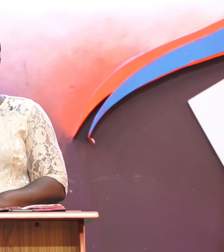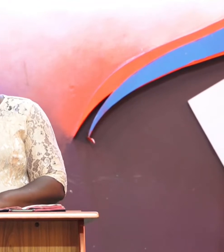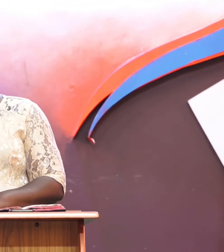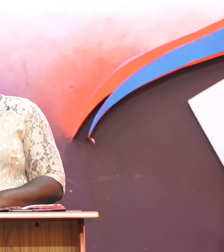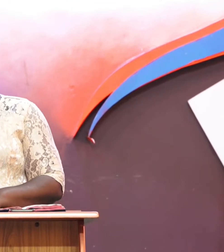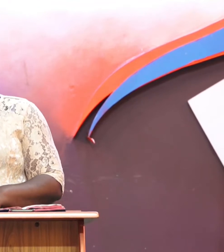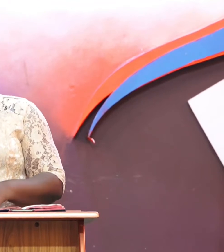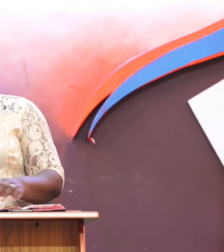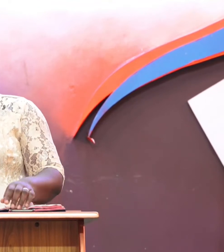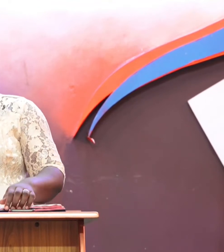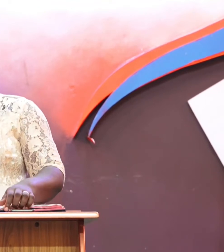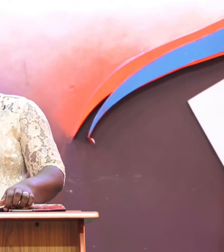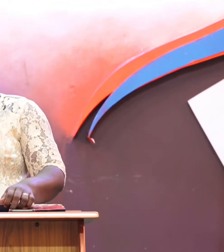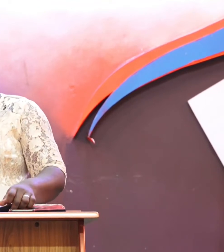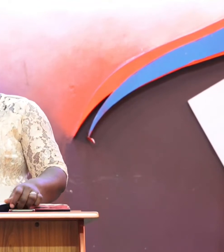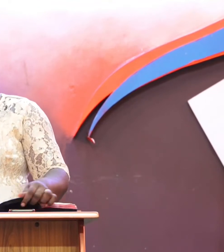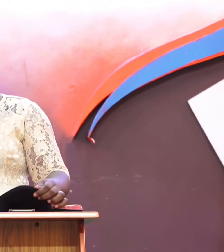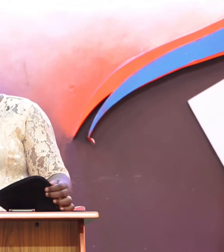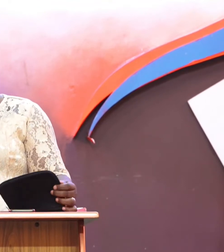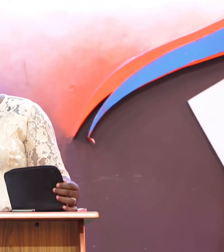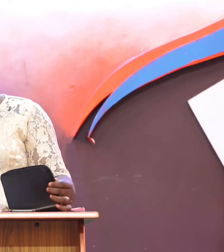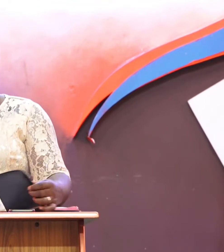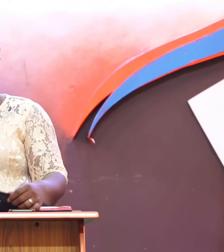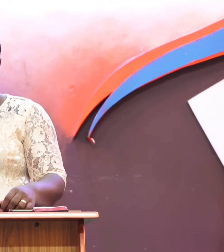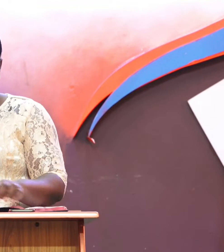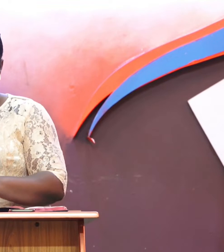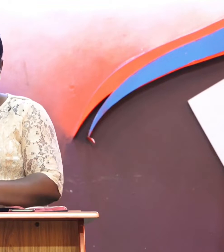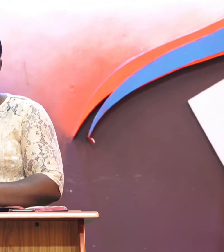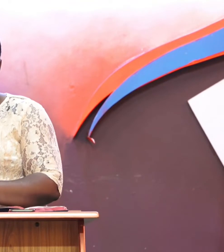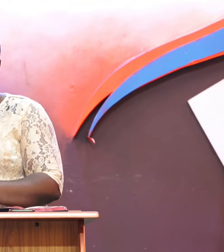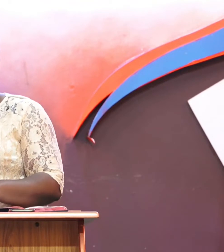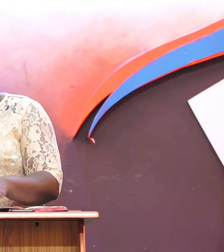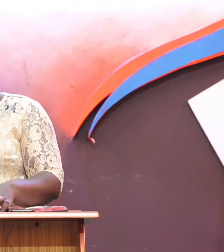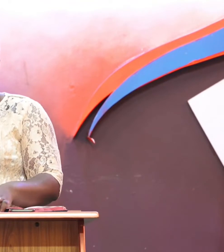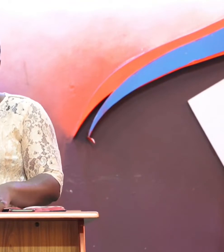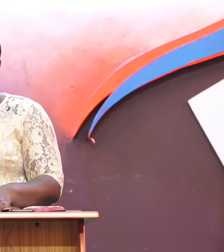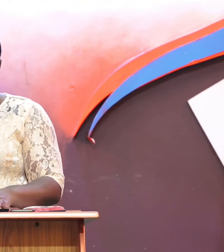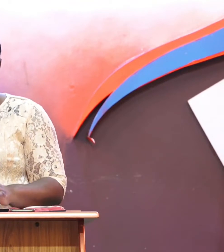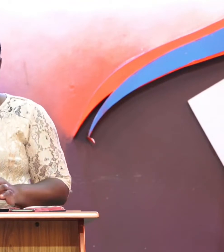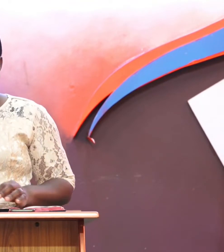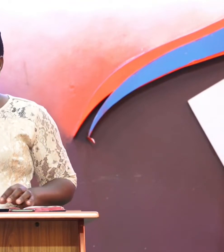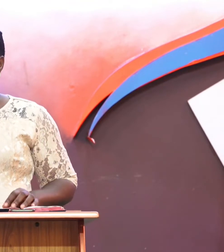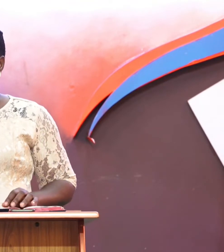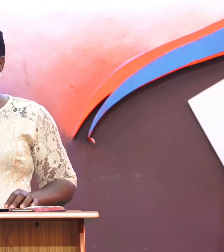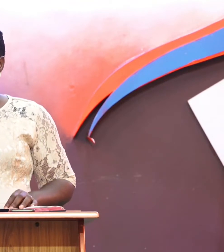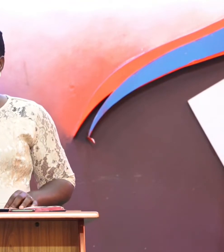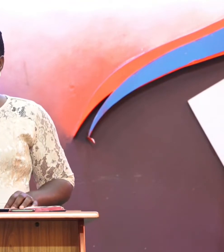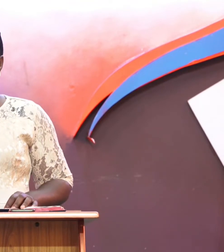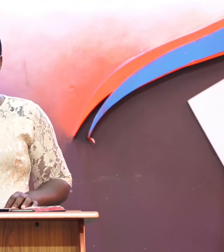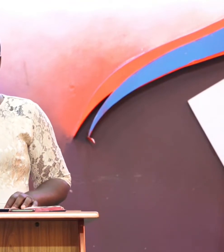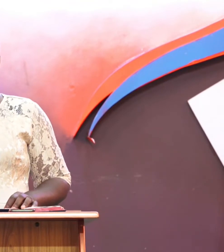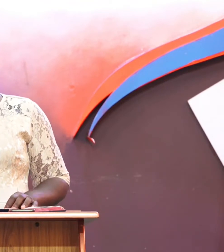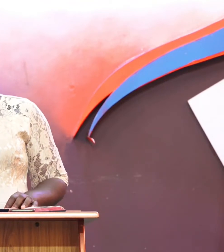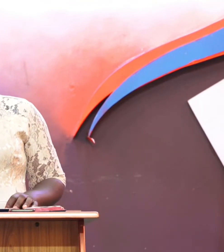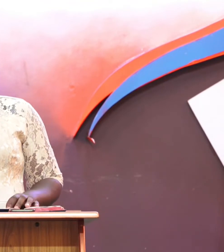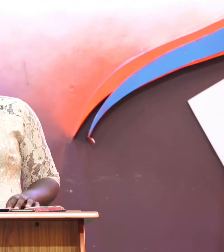YouTube, Facebook, abagenda okuwulira obubaka buno ku WhatsApp, who are going to receive this message via WhatsApp, mukama abawe nnyo omukisa. May the